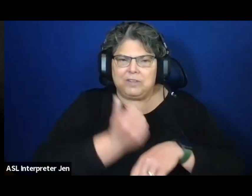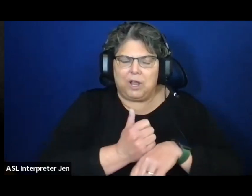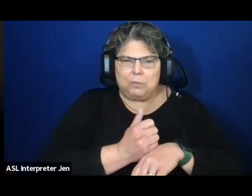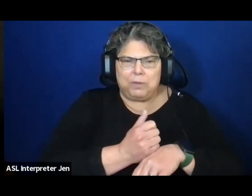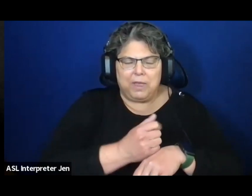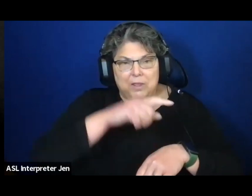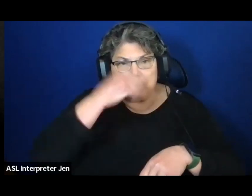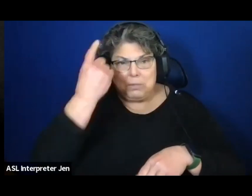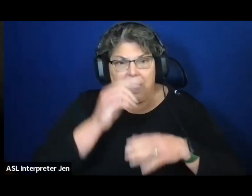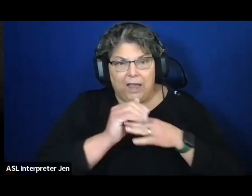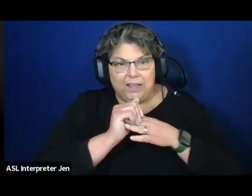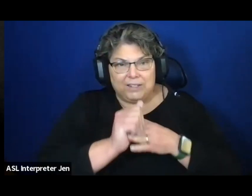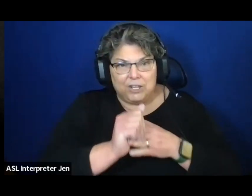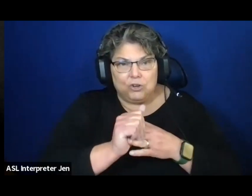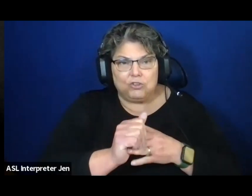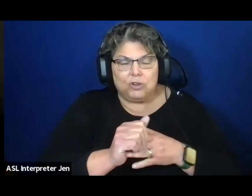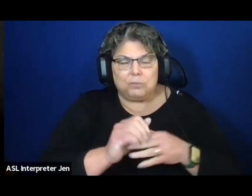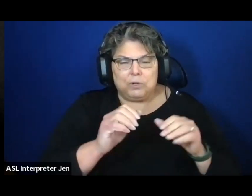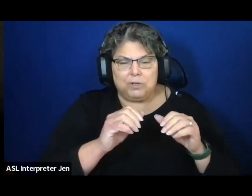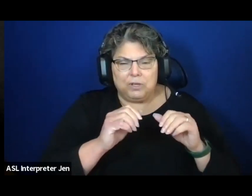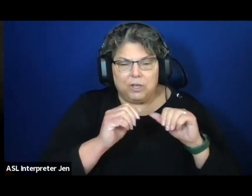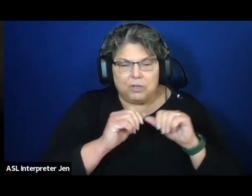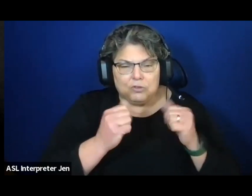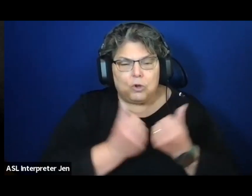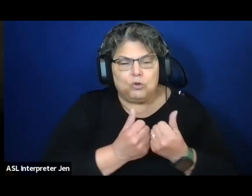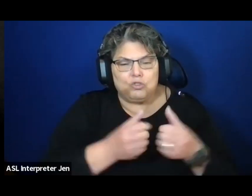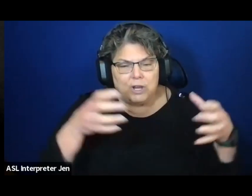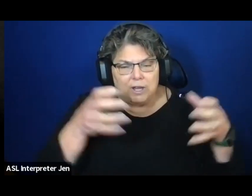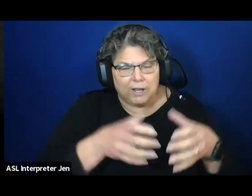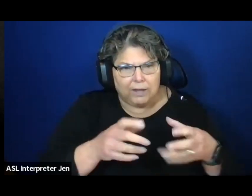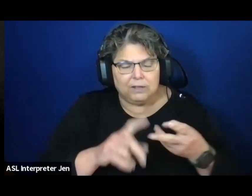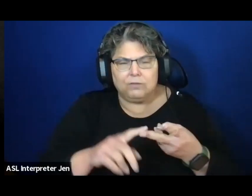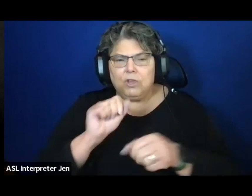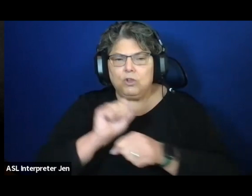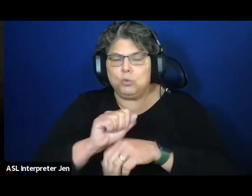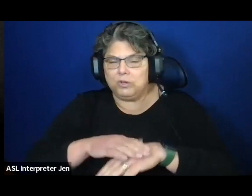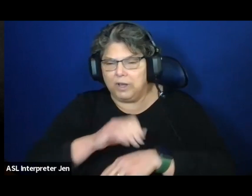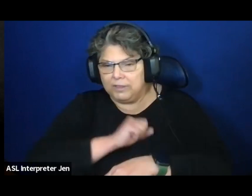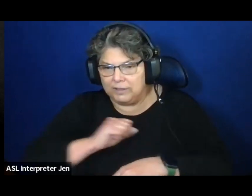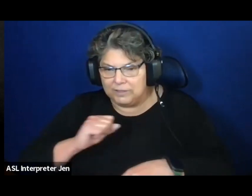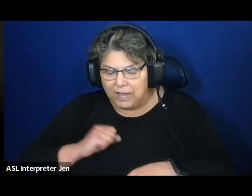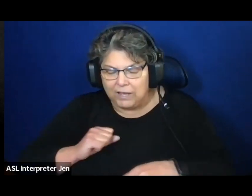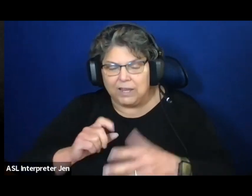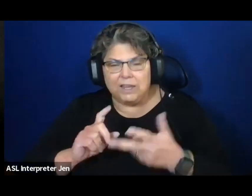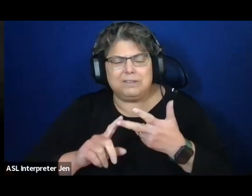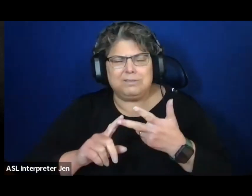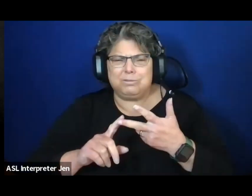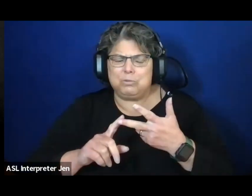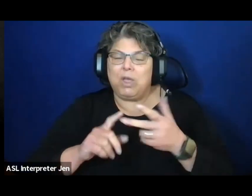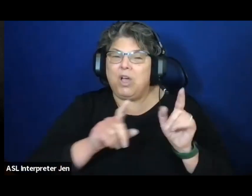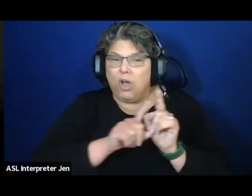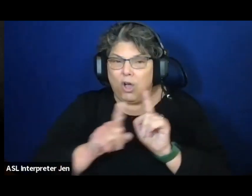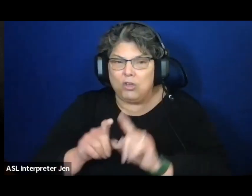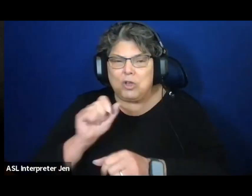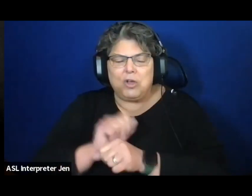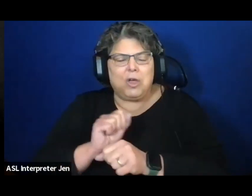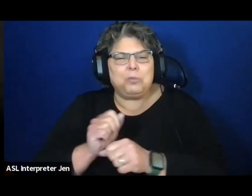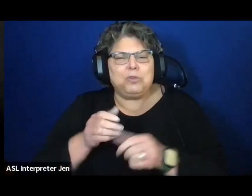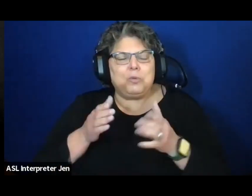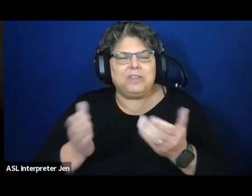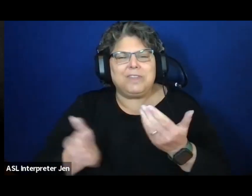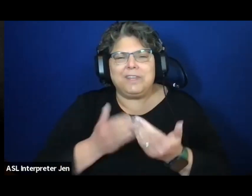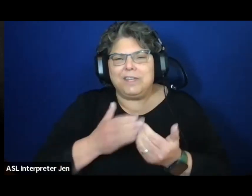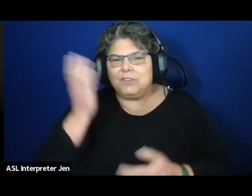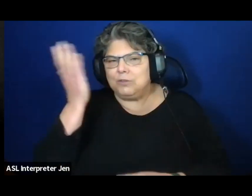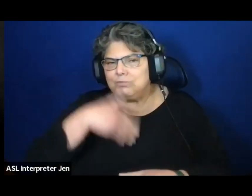Leadership Association Collective, his work on the Senate, among many other things, but he also helps in under the radar ways,